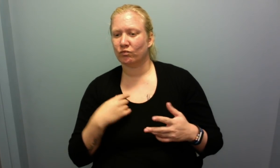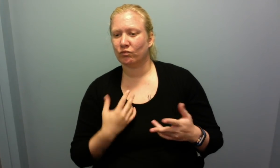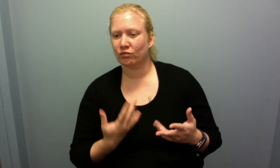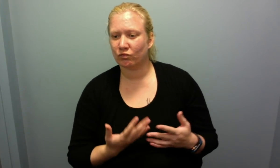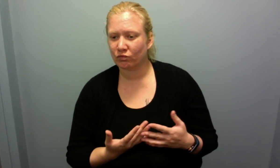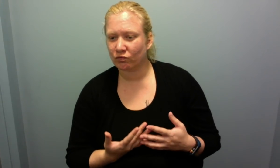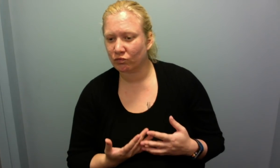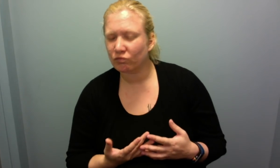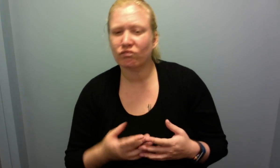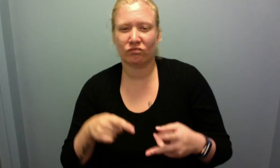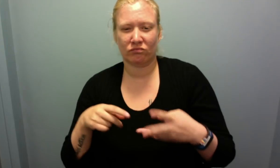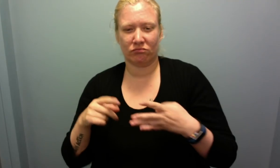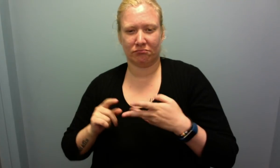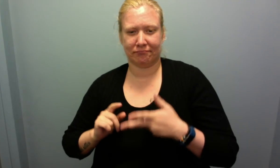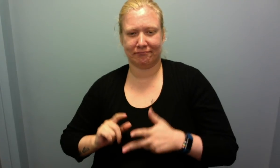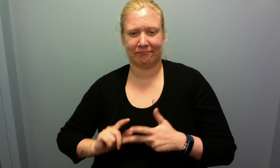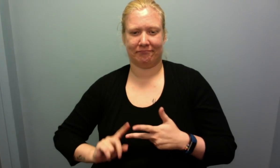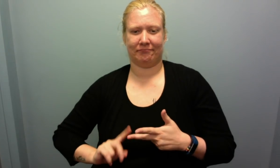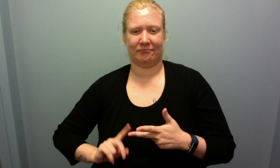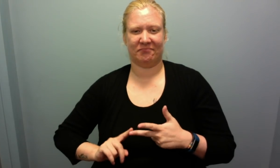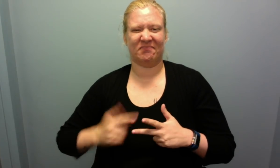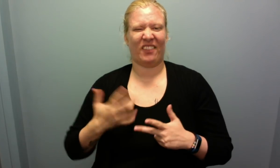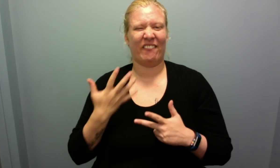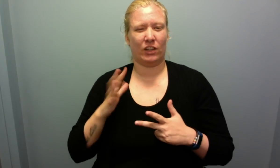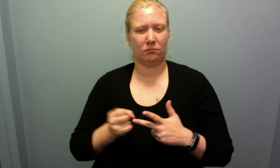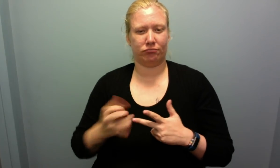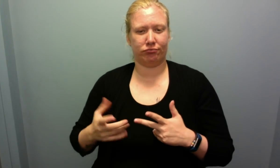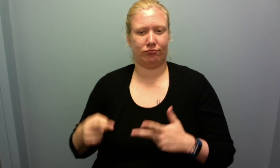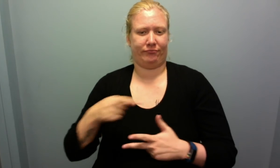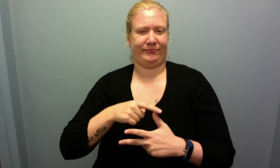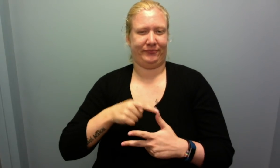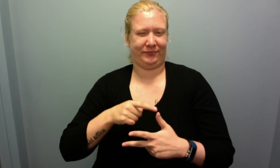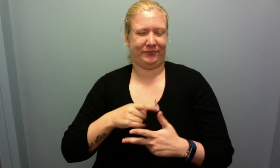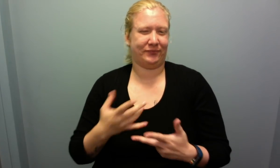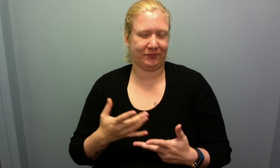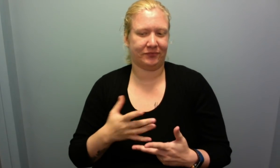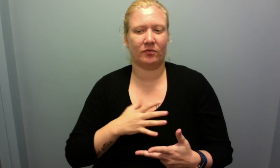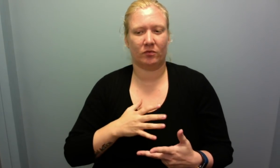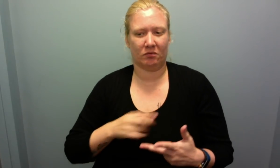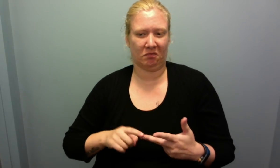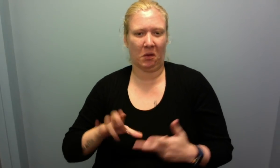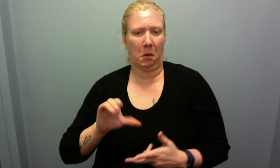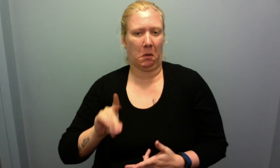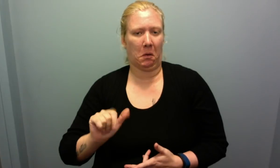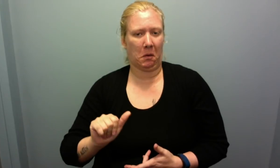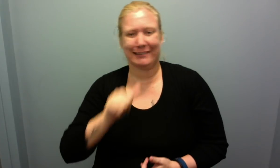So really, I encourage you to have a scheme shift and really think about how you're impacting the community you're